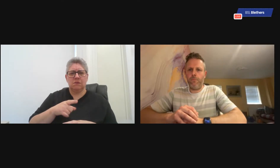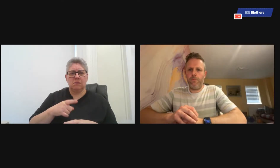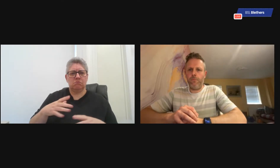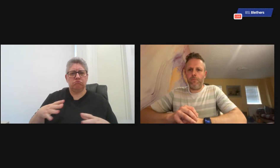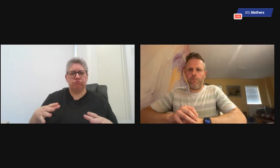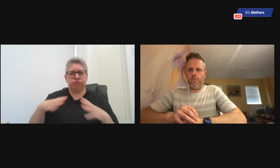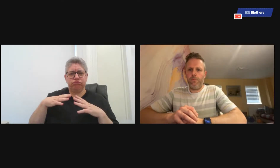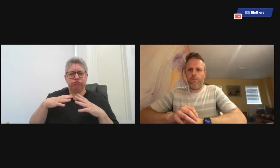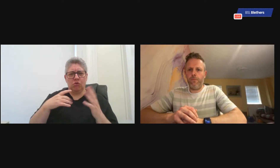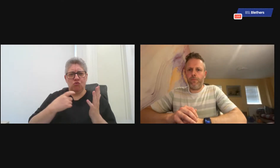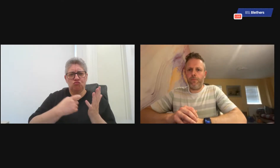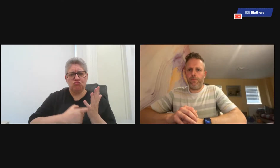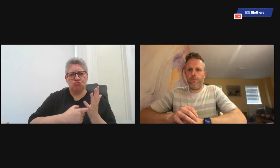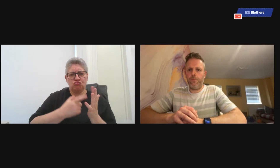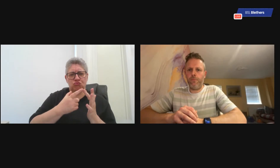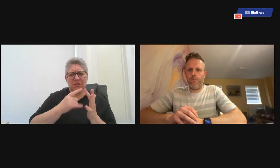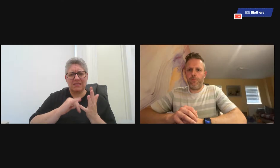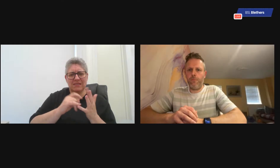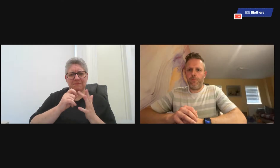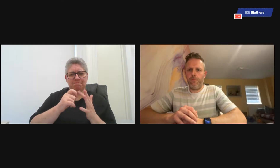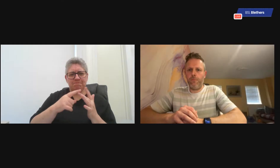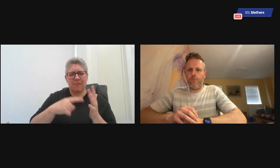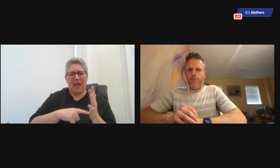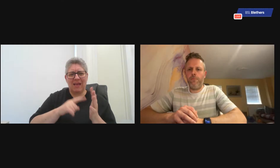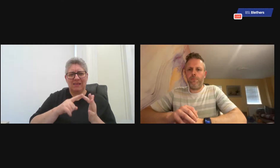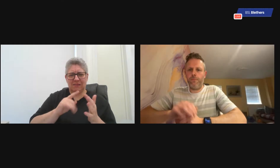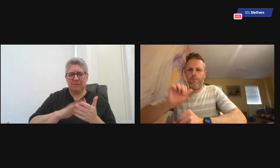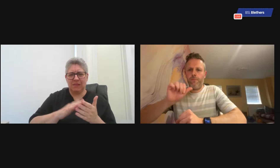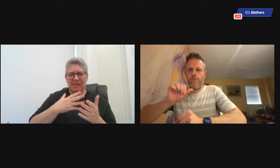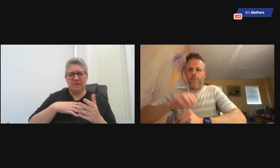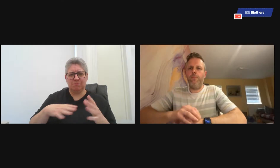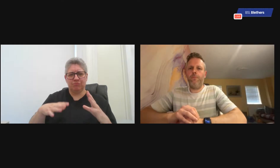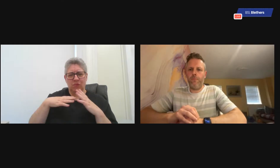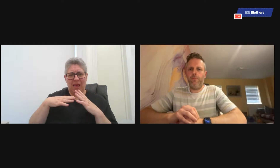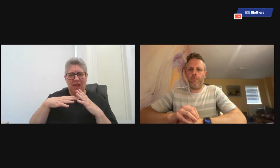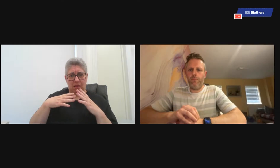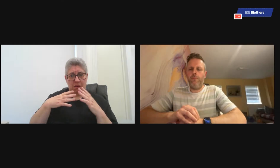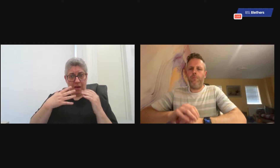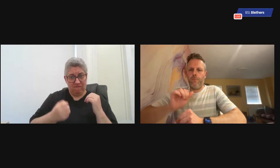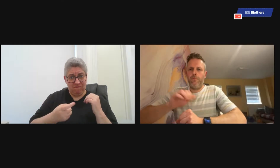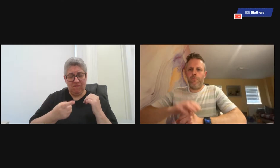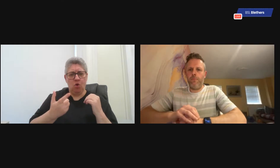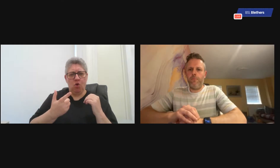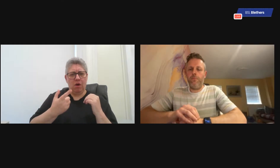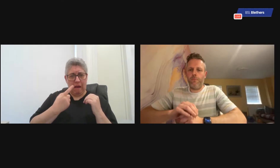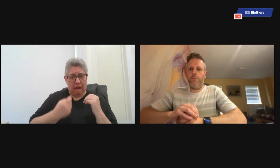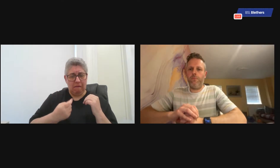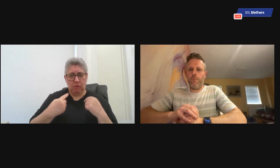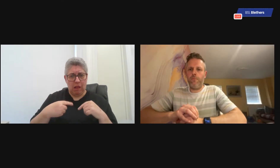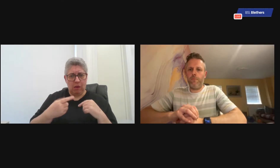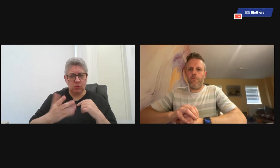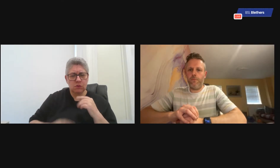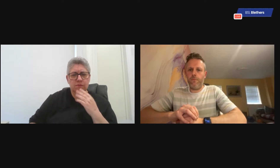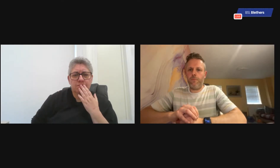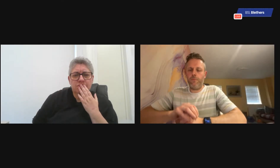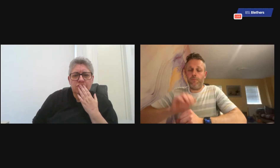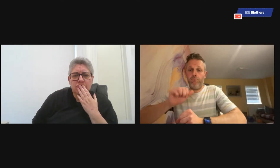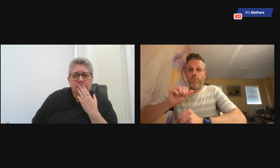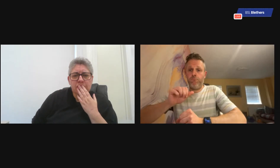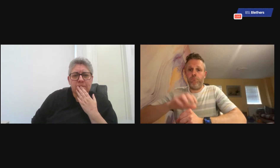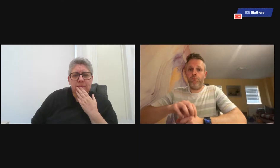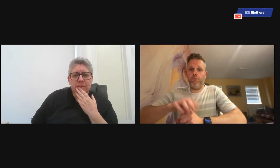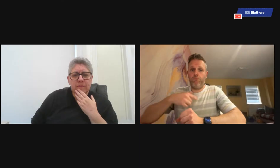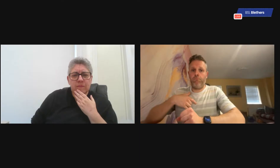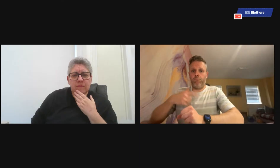Okay. And if you're caring, fostering quite a lot and you need a break, you need some respite yourself, is there